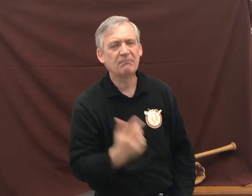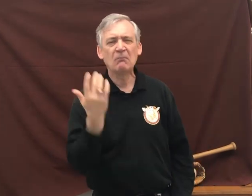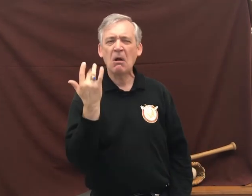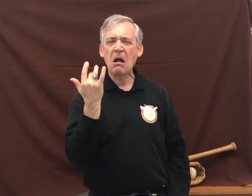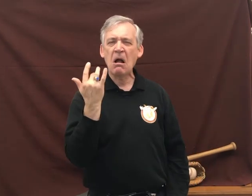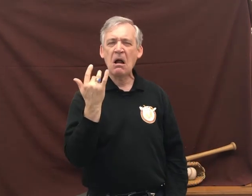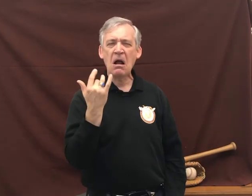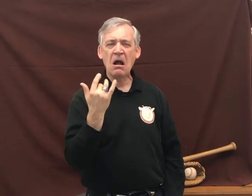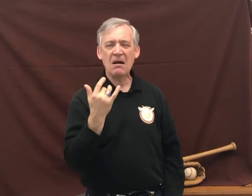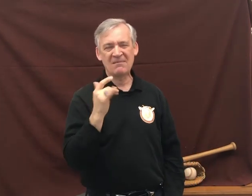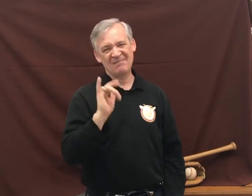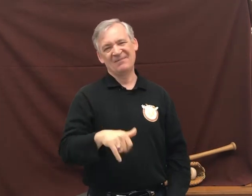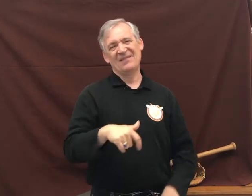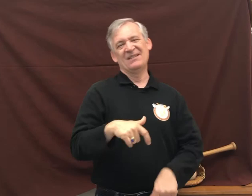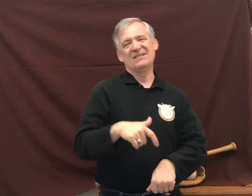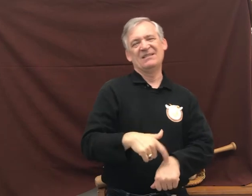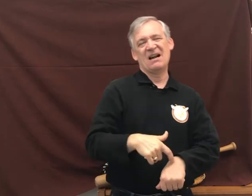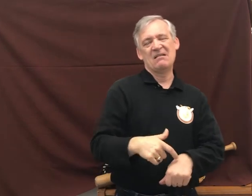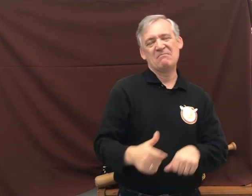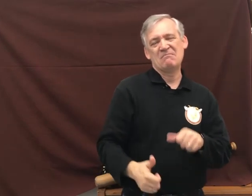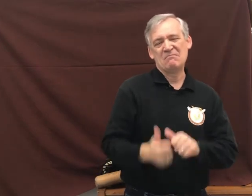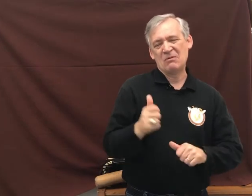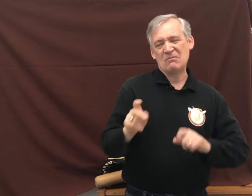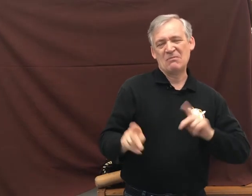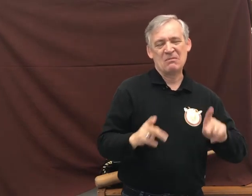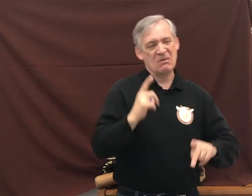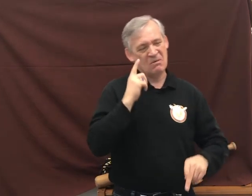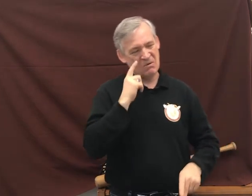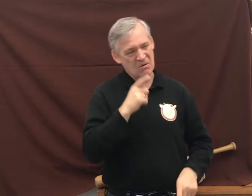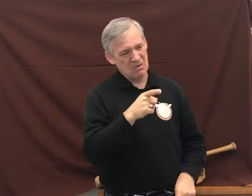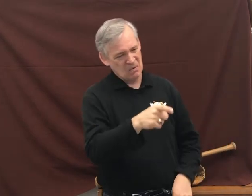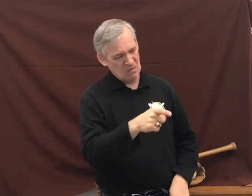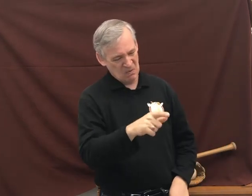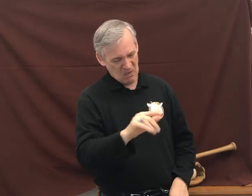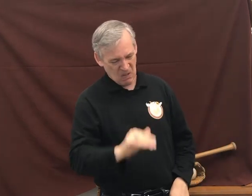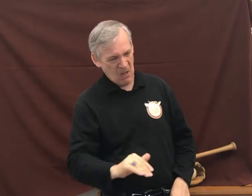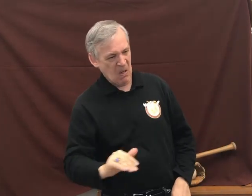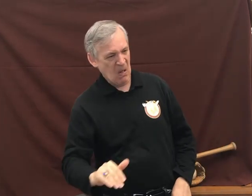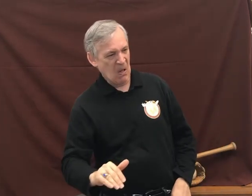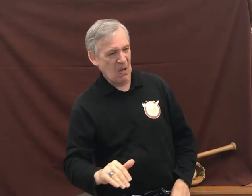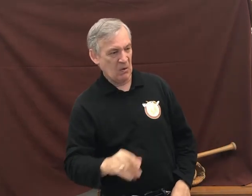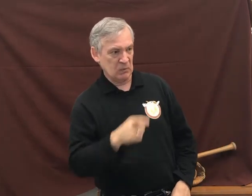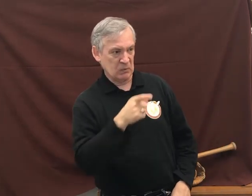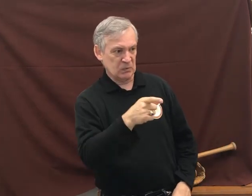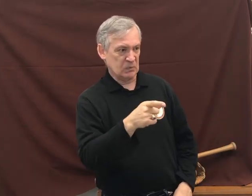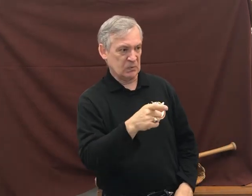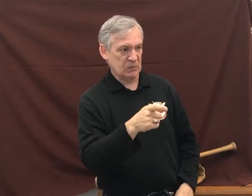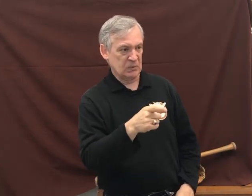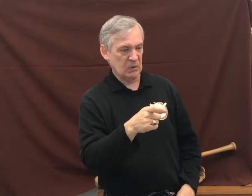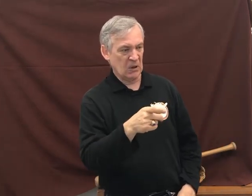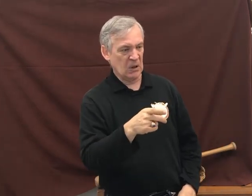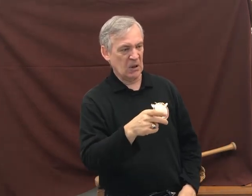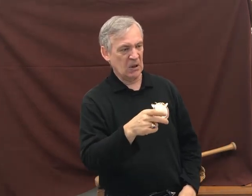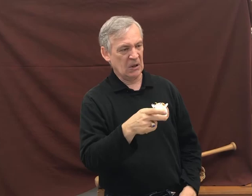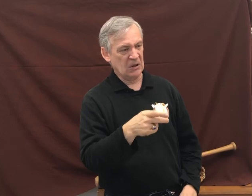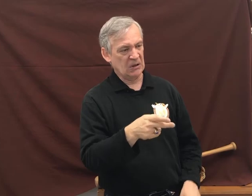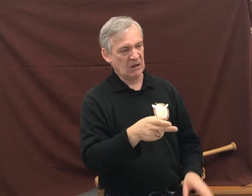In those days, most people considered deaf children severely handicapped and thought teaching them sports was a waste of time.